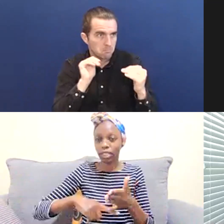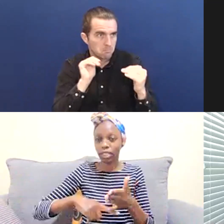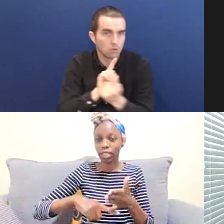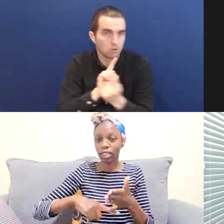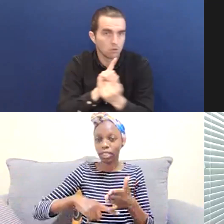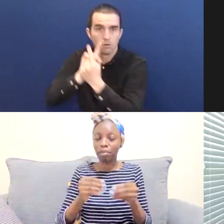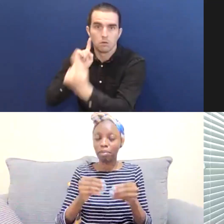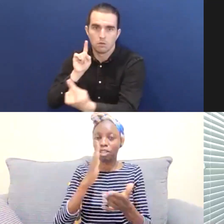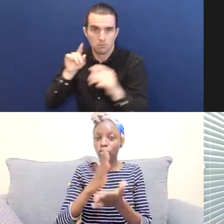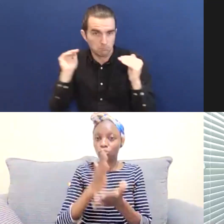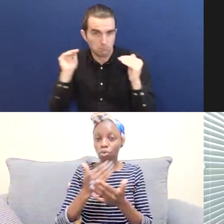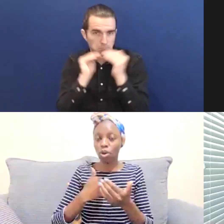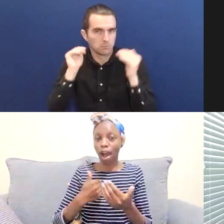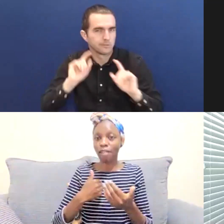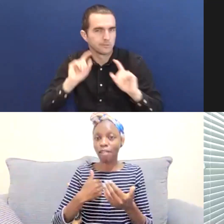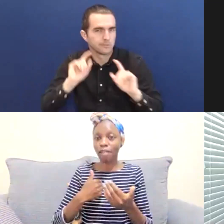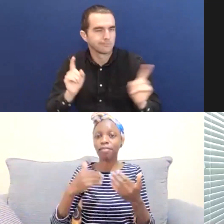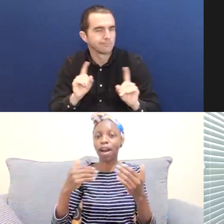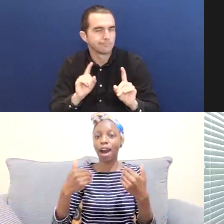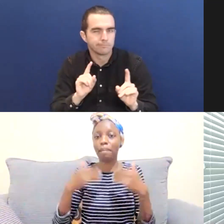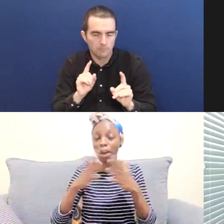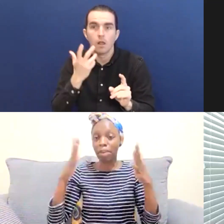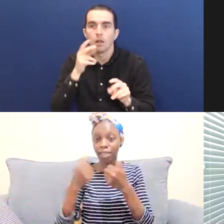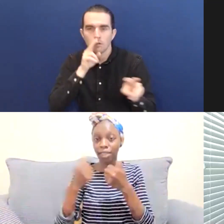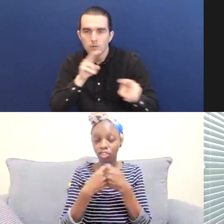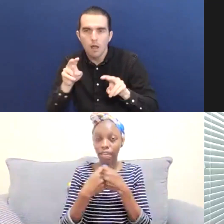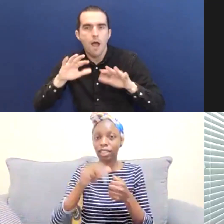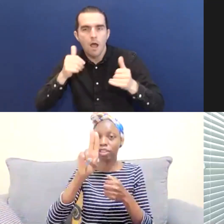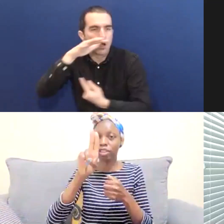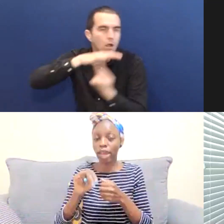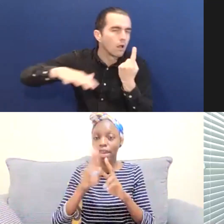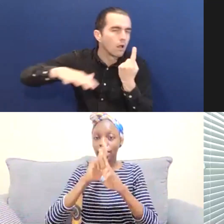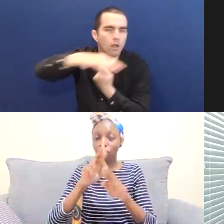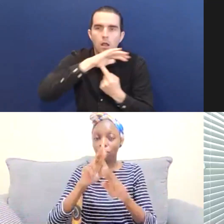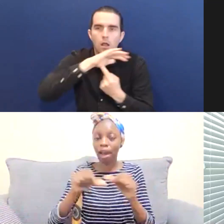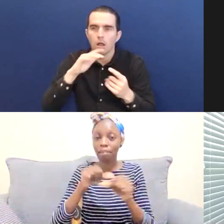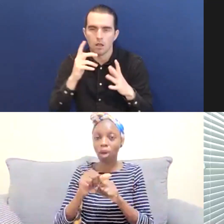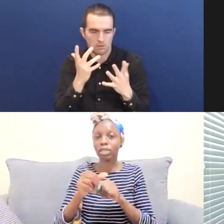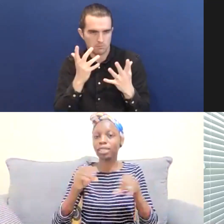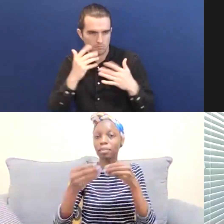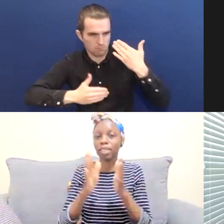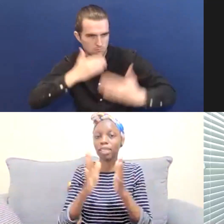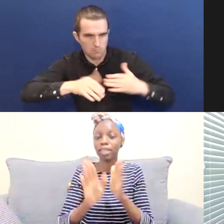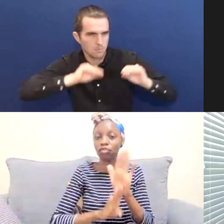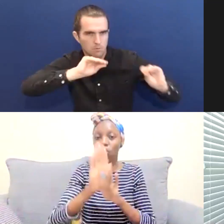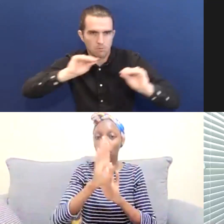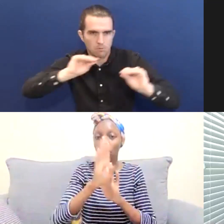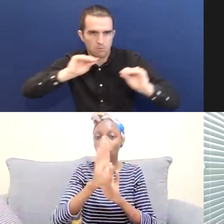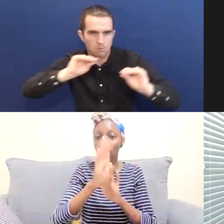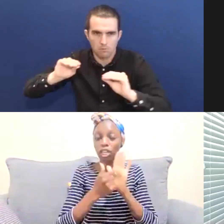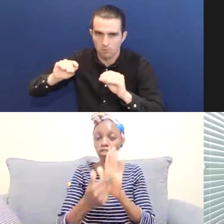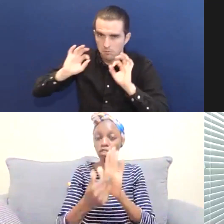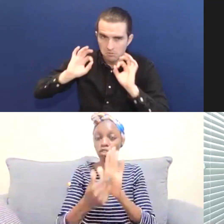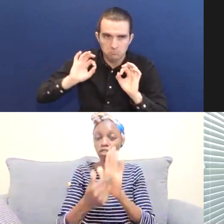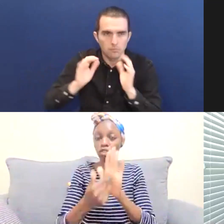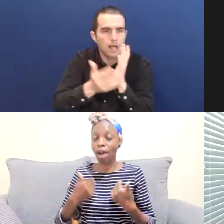do face a digital divide. The UN flagship report on disability and development showed that households of persons